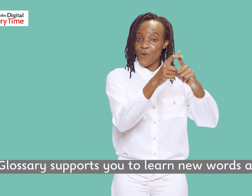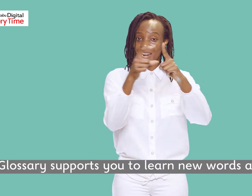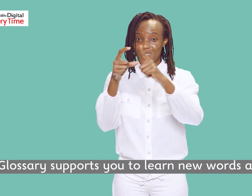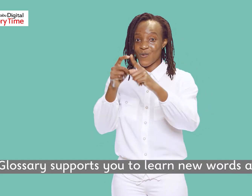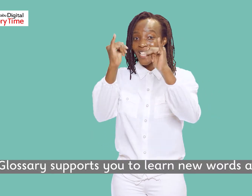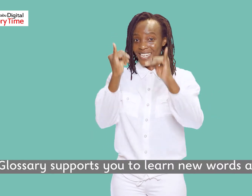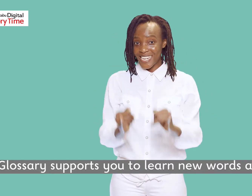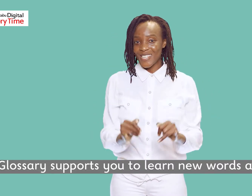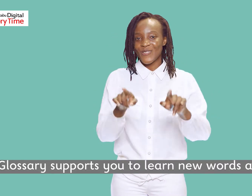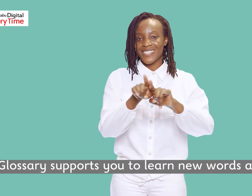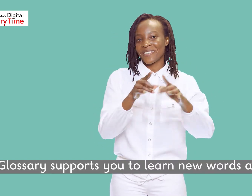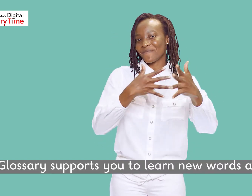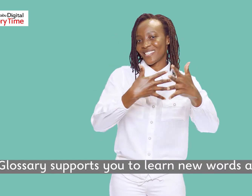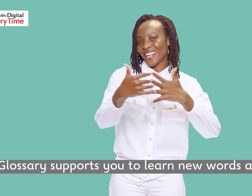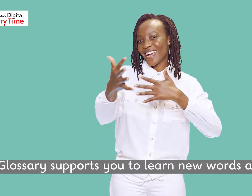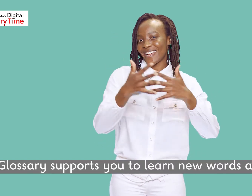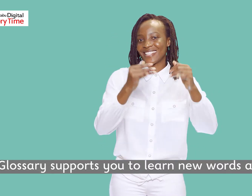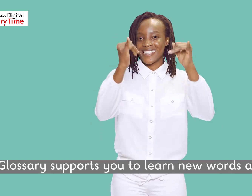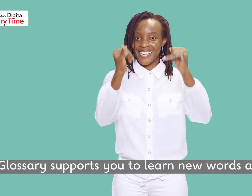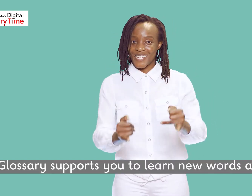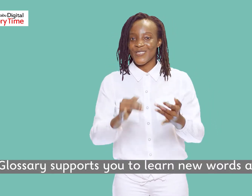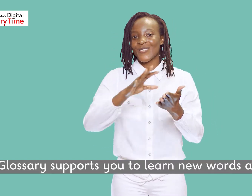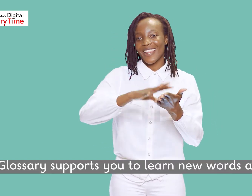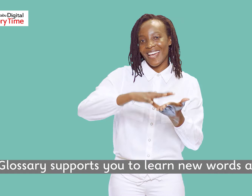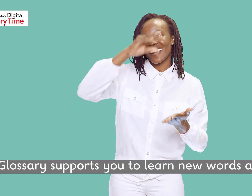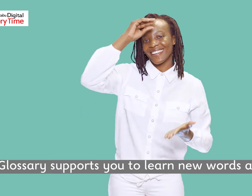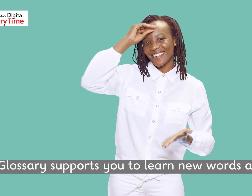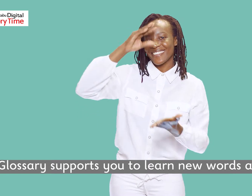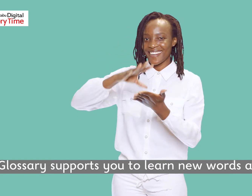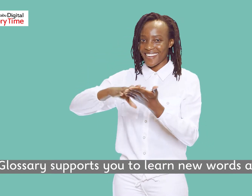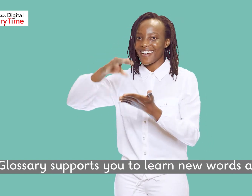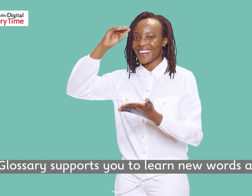Glossary supports you to learn new words and signs.